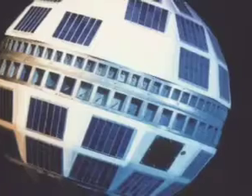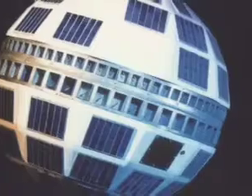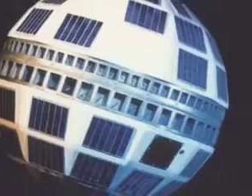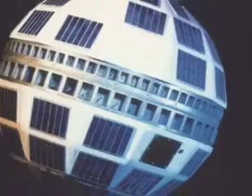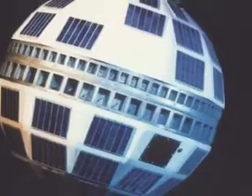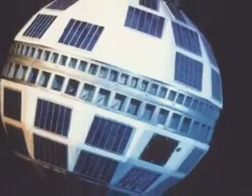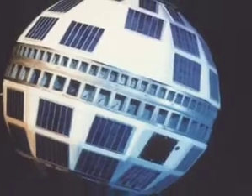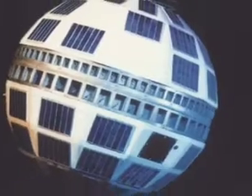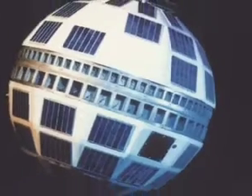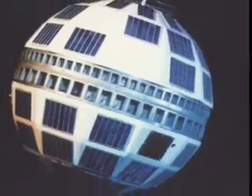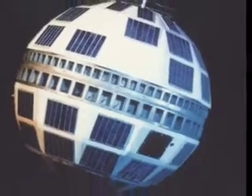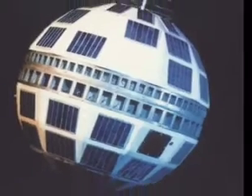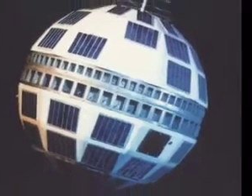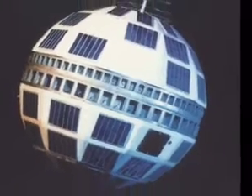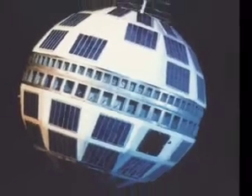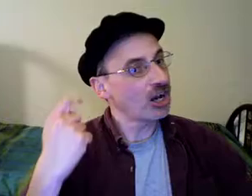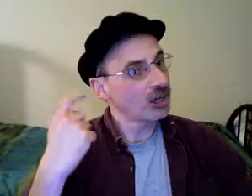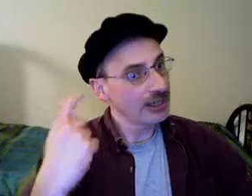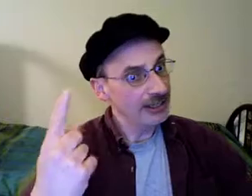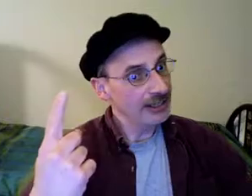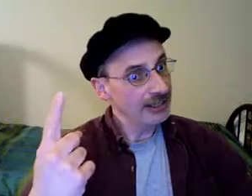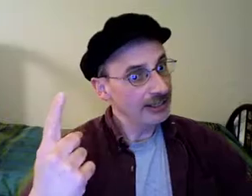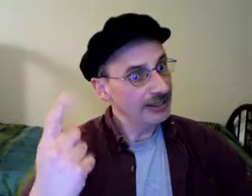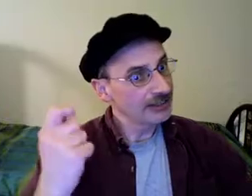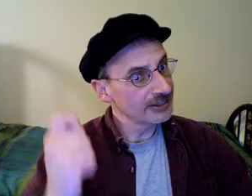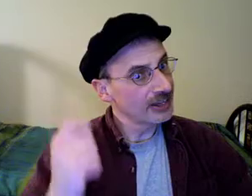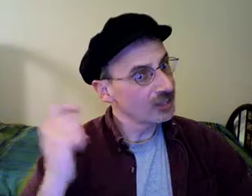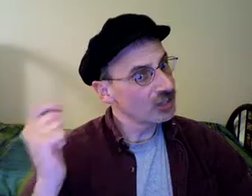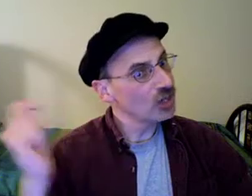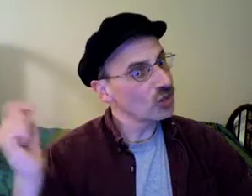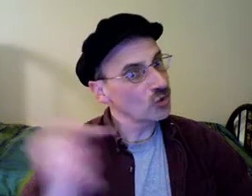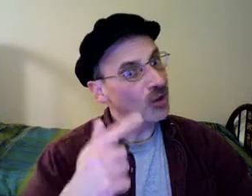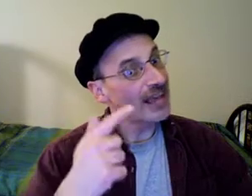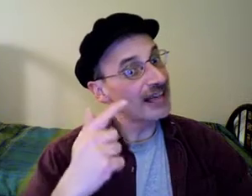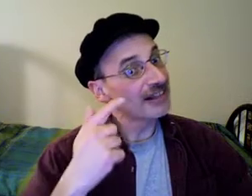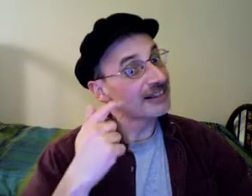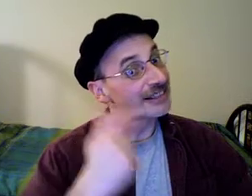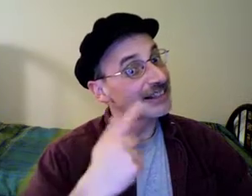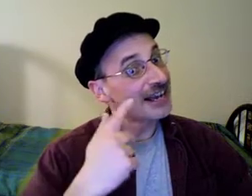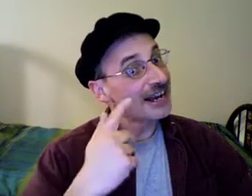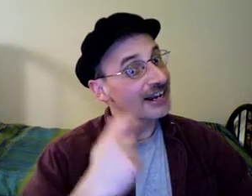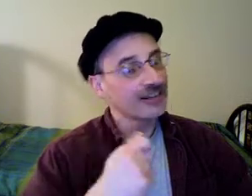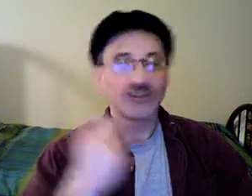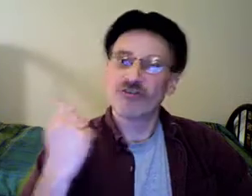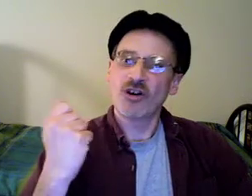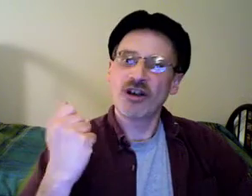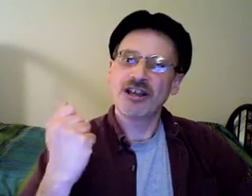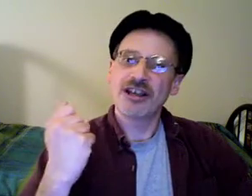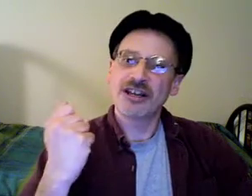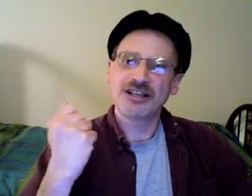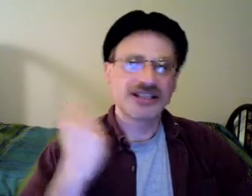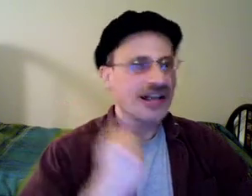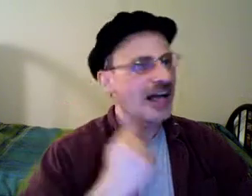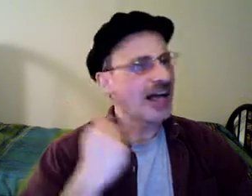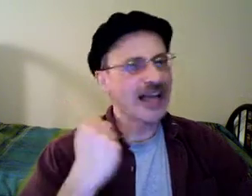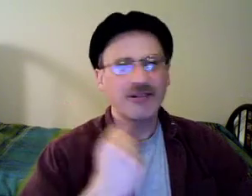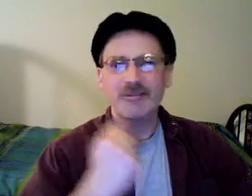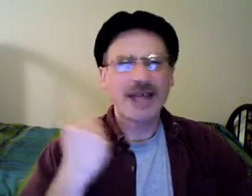Behold, it's the Telstar. It's such a swell star. Wish I